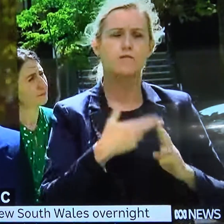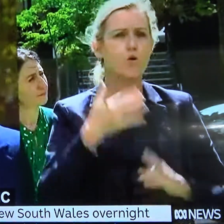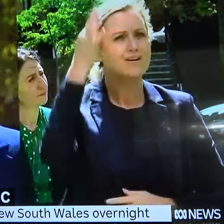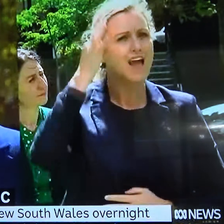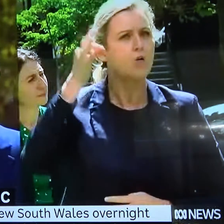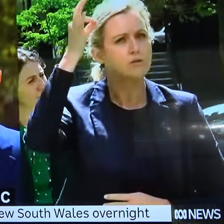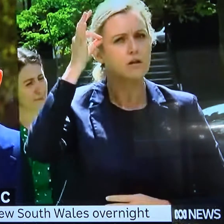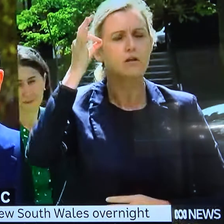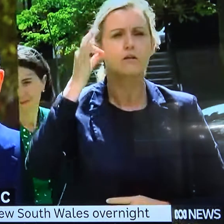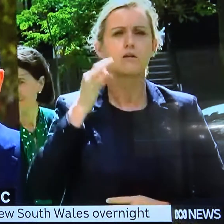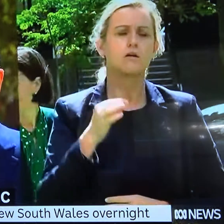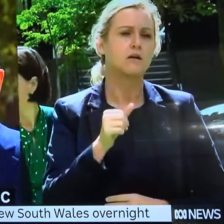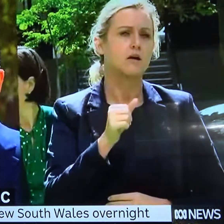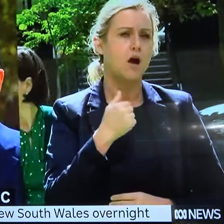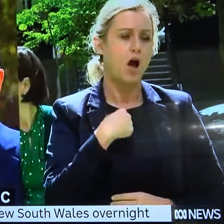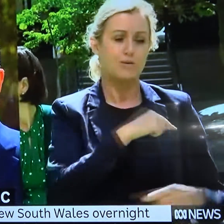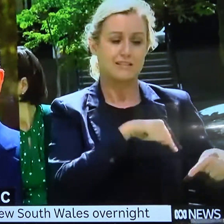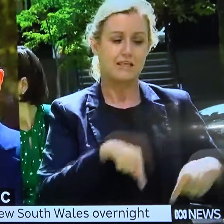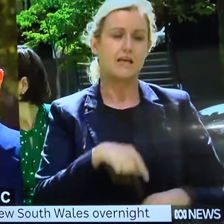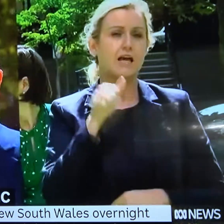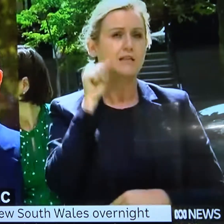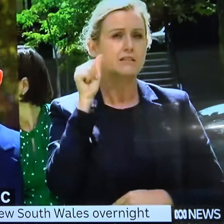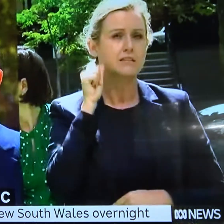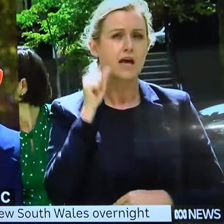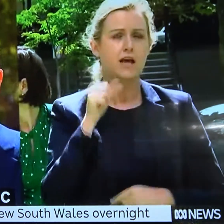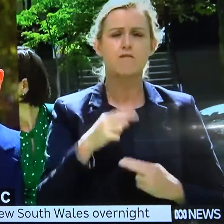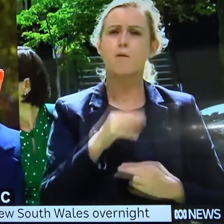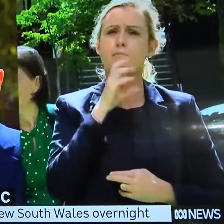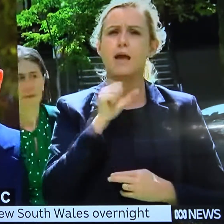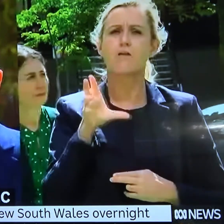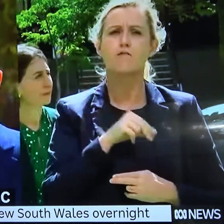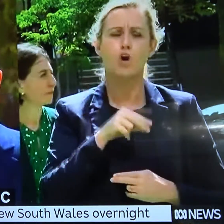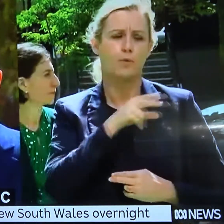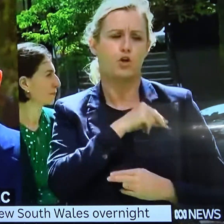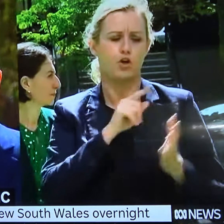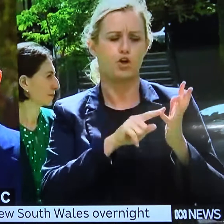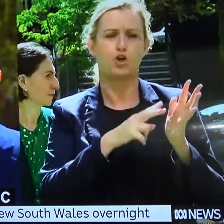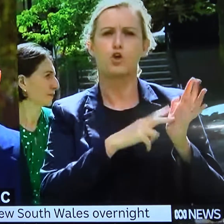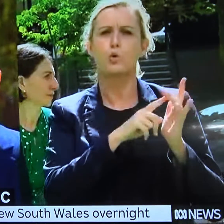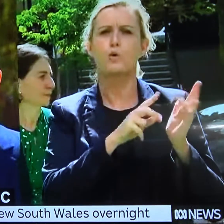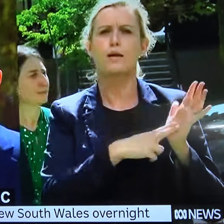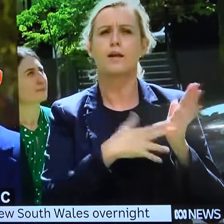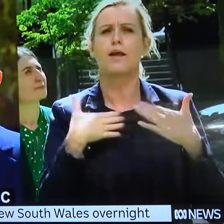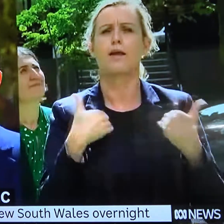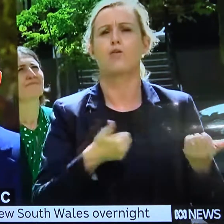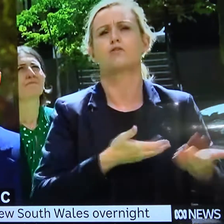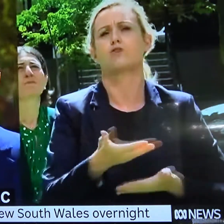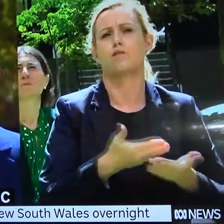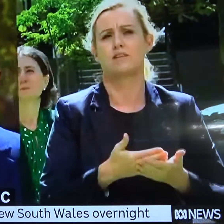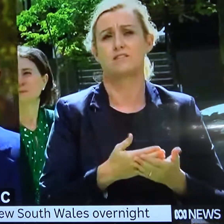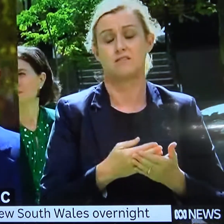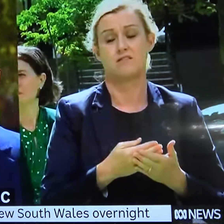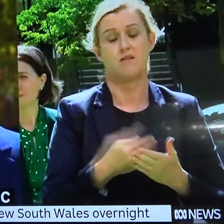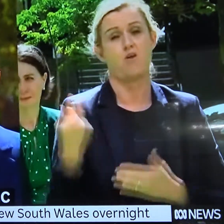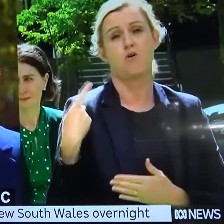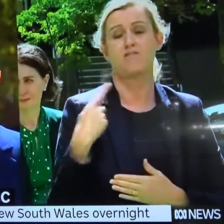again. Yesterday we announced, I was here with Gerard Hayes from the Health Services Union, and he and I both expressed thanks to councils